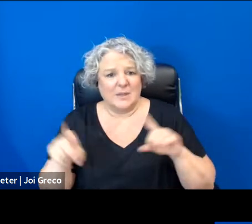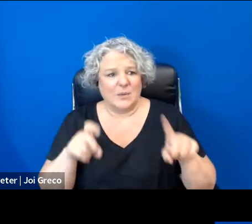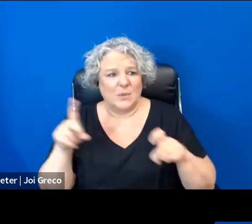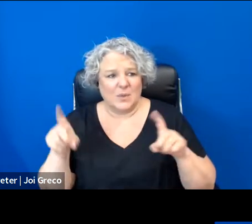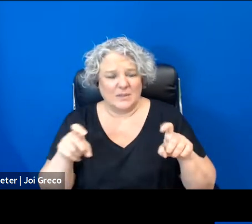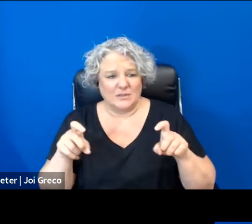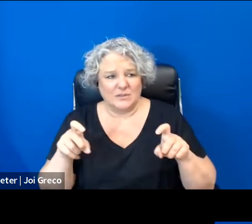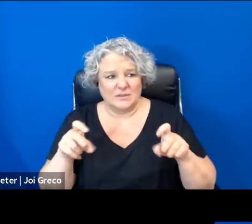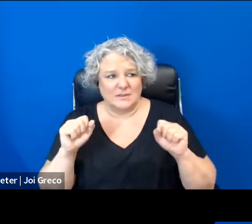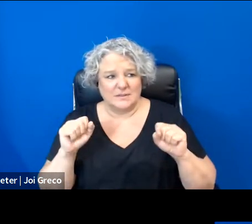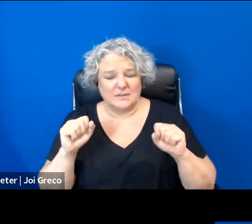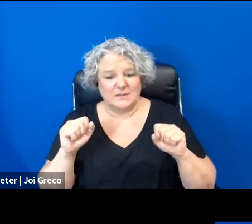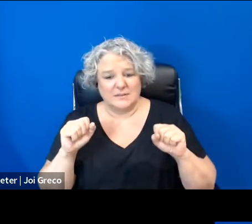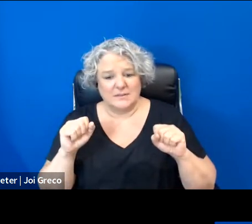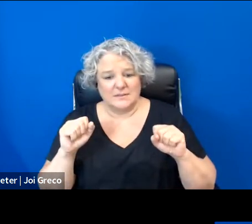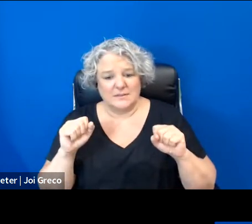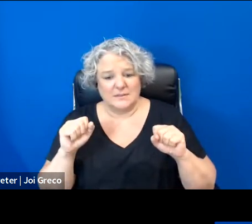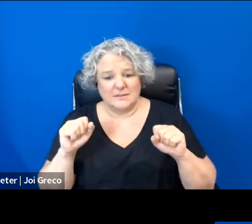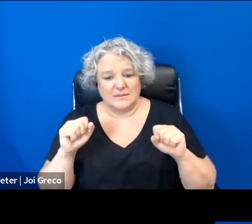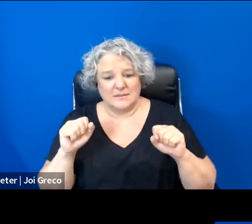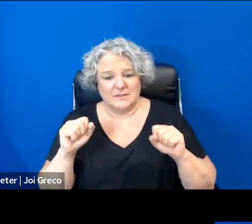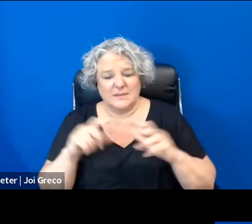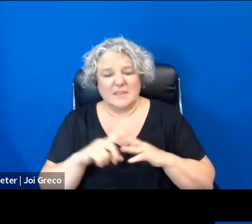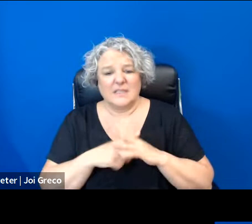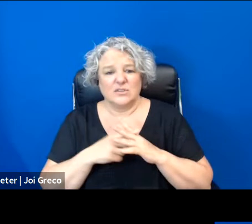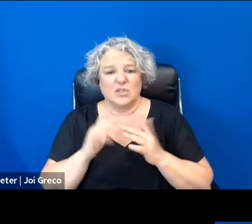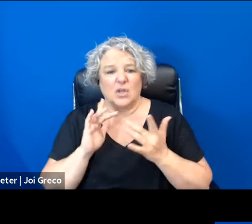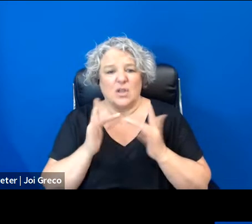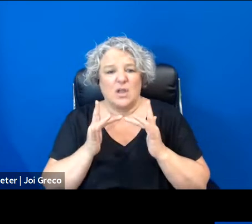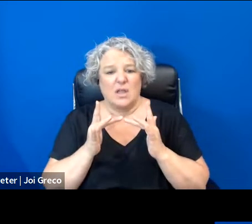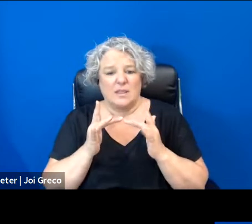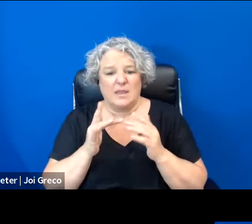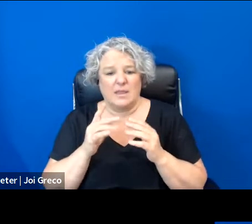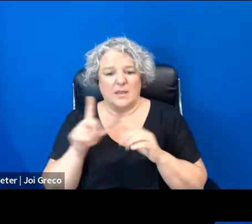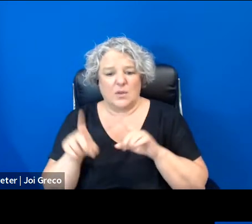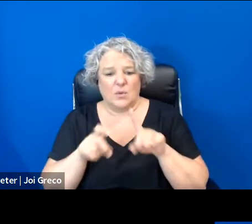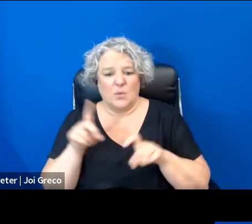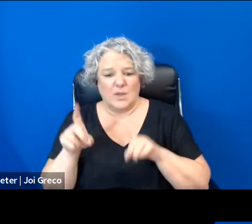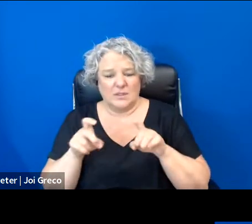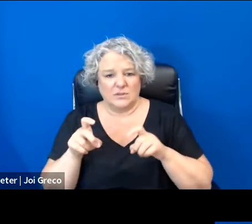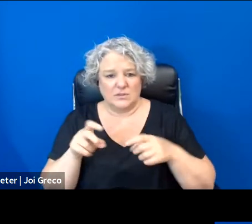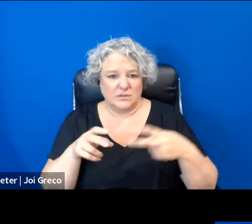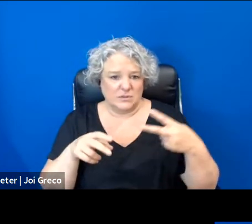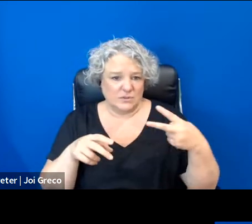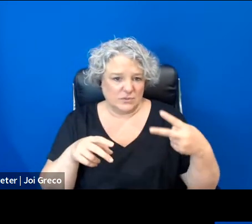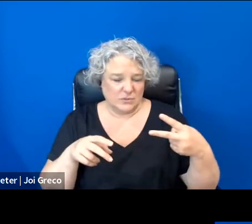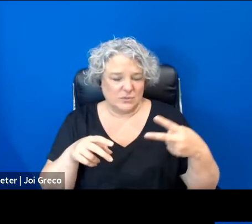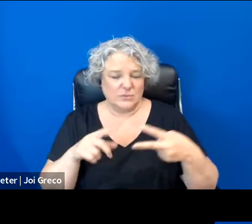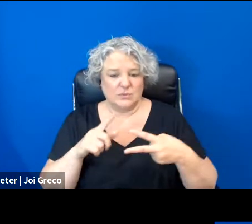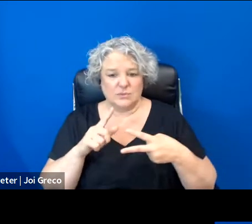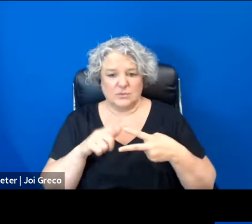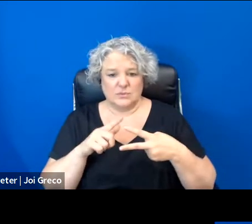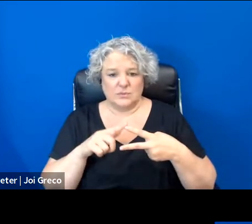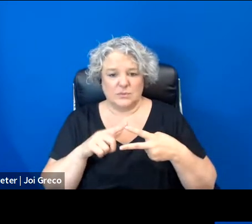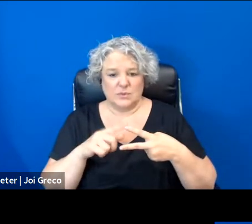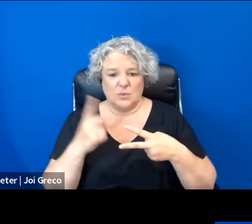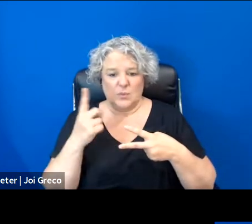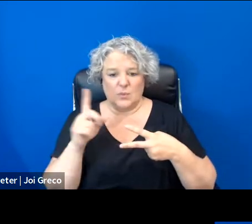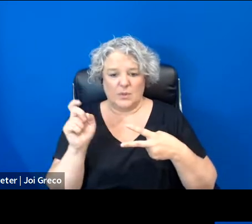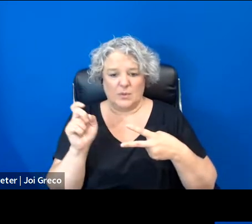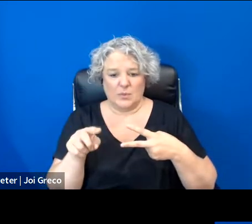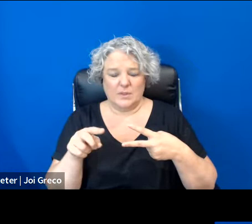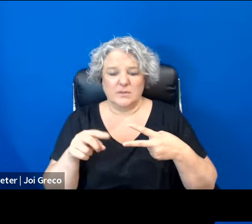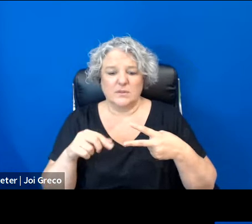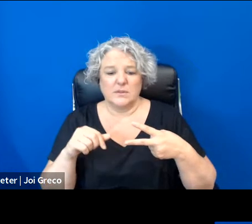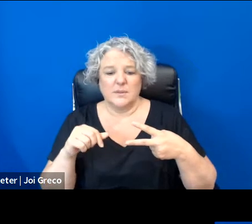already made a commitment to start with the online questions. So okay, maybe I'll just do two. Sure. Okay, so one of the questions